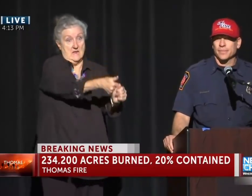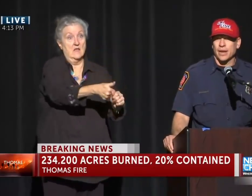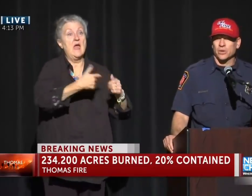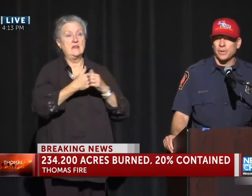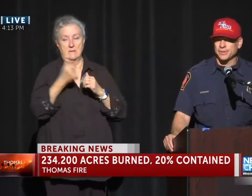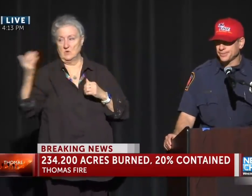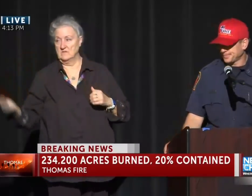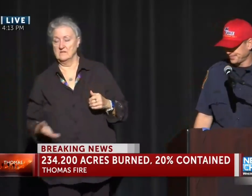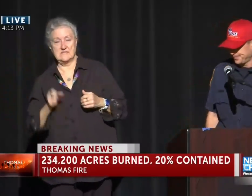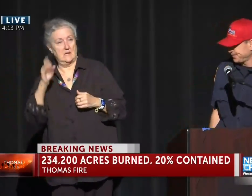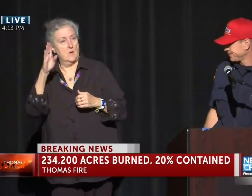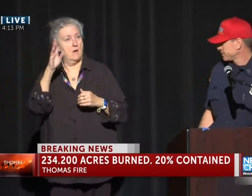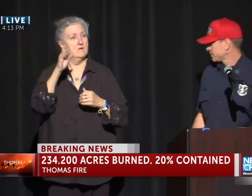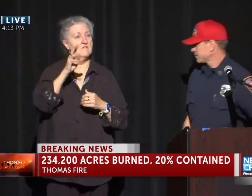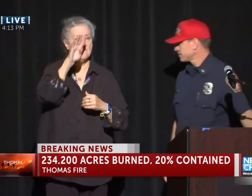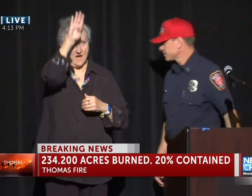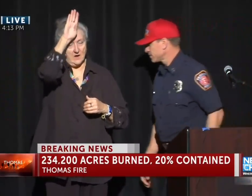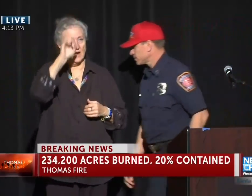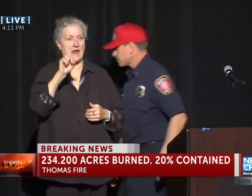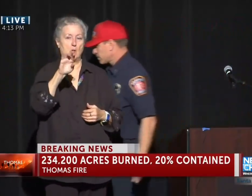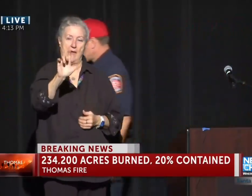Chief Eric Peterson.